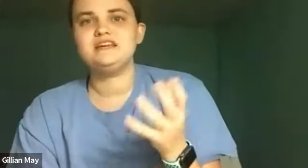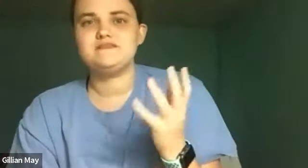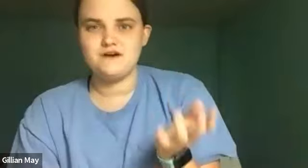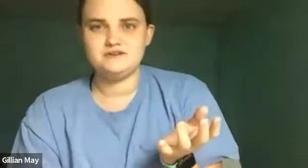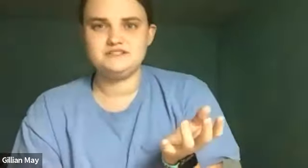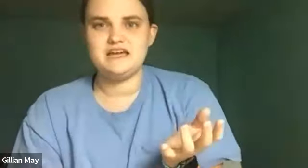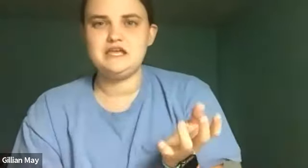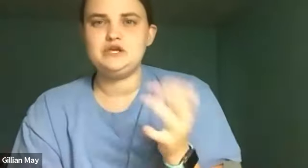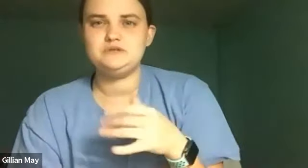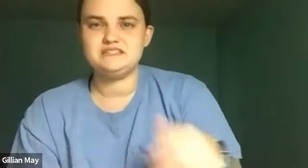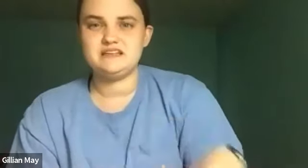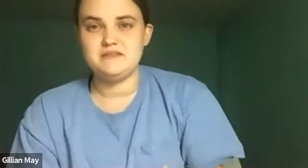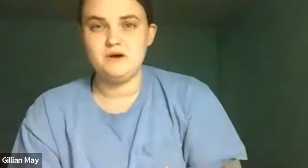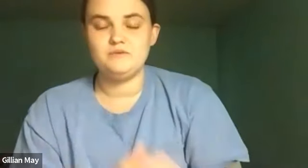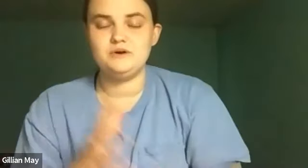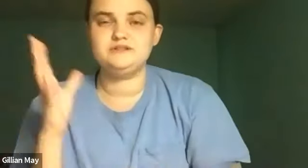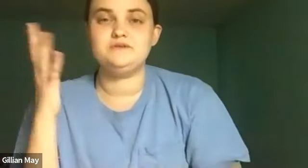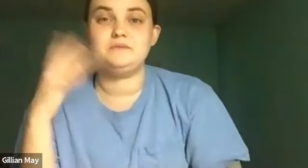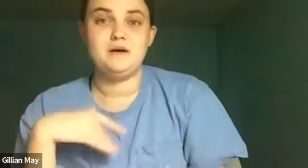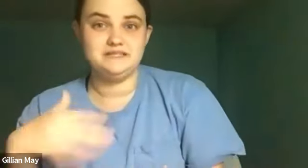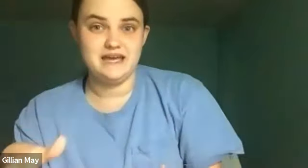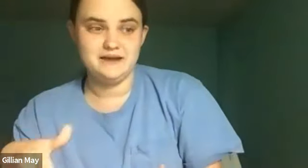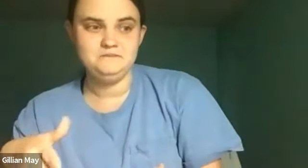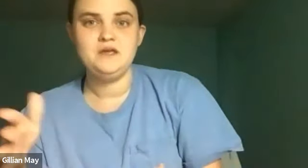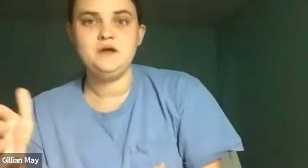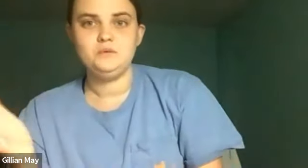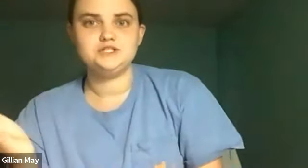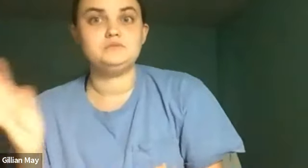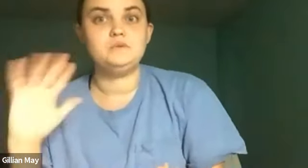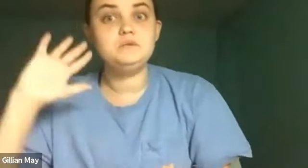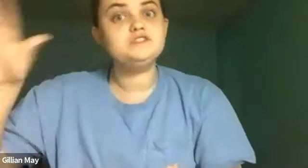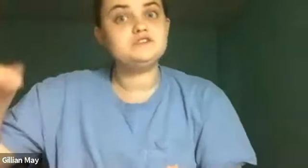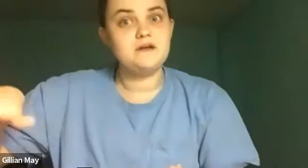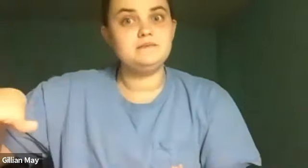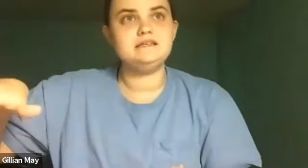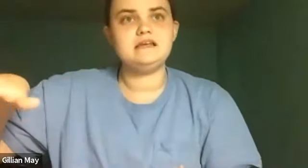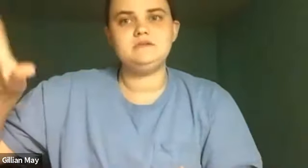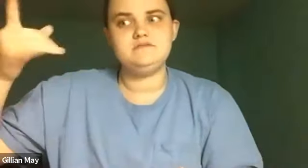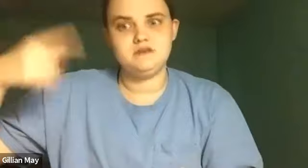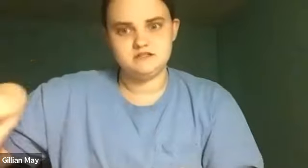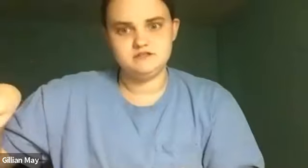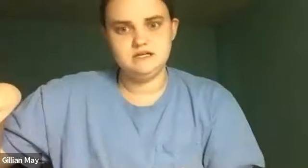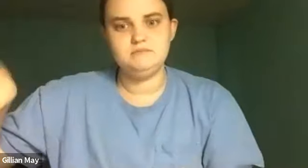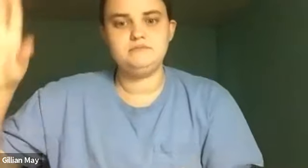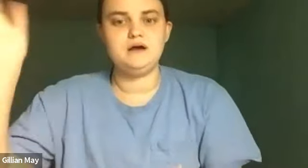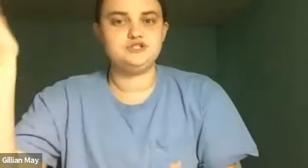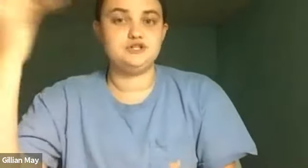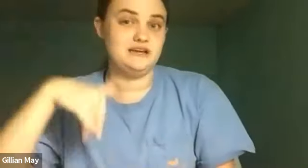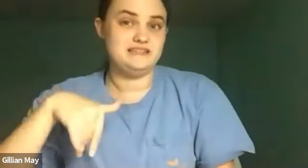Day and Father's Day, you would just sign the words for mom and dad, which we will do families, I believe, next week, but I'll show you guys that